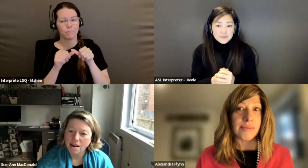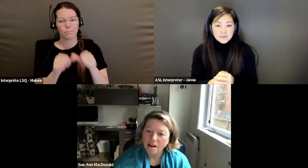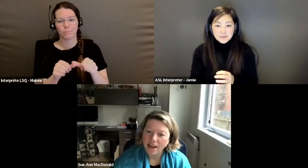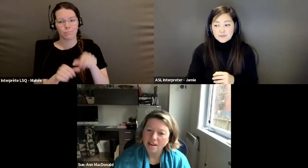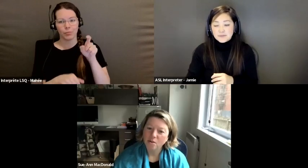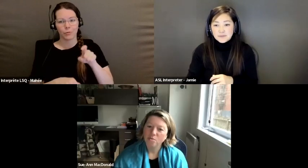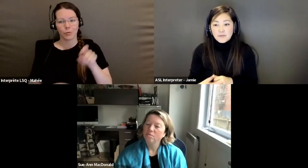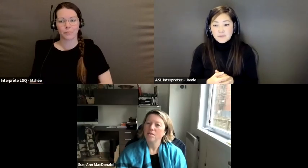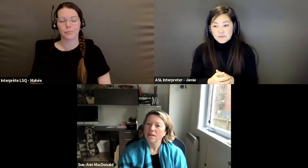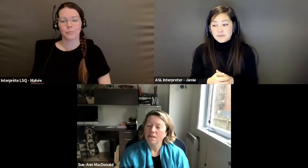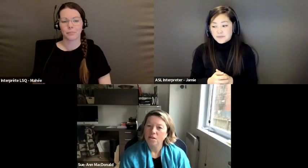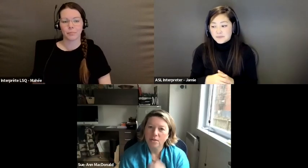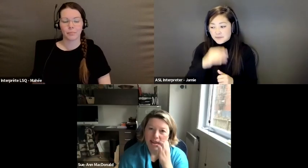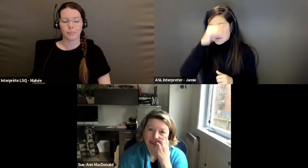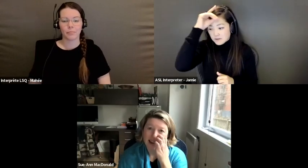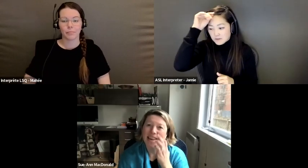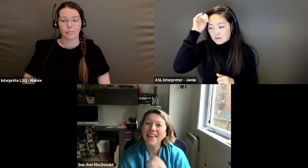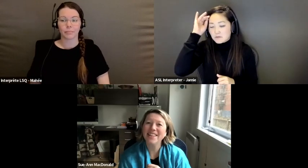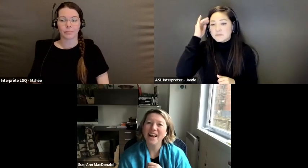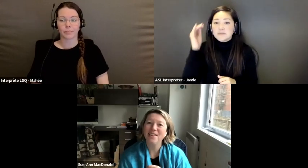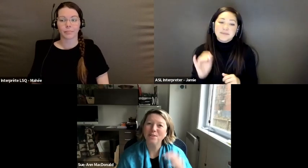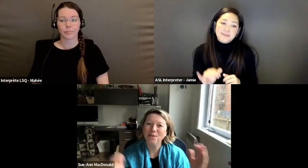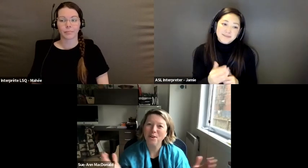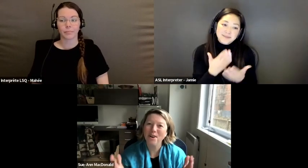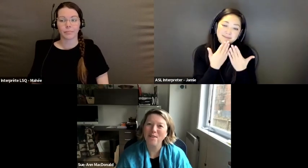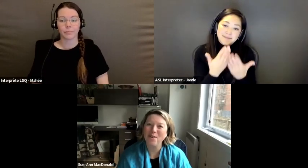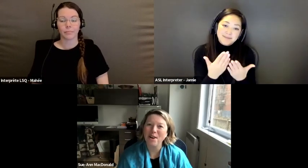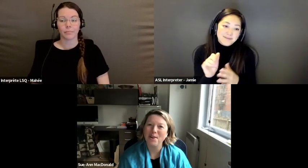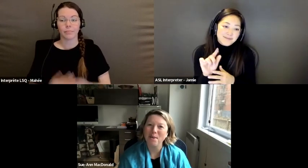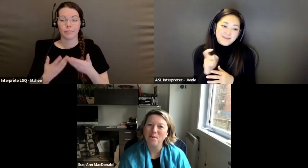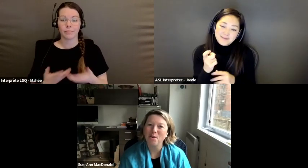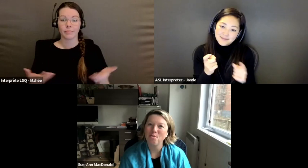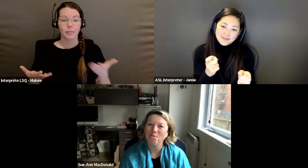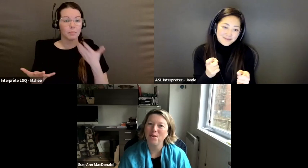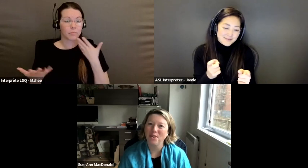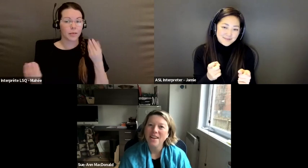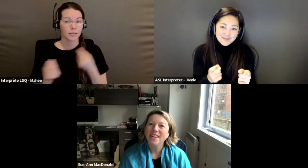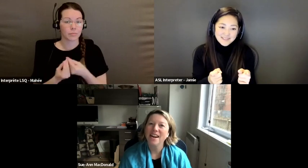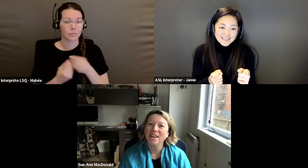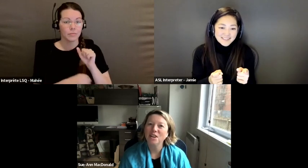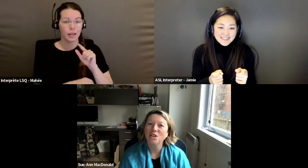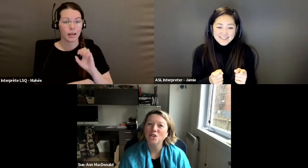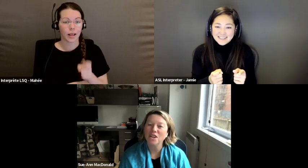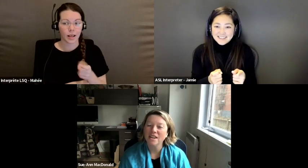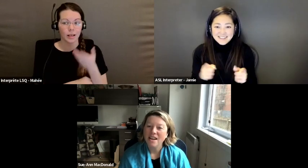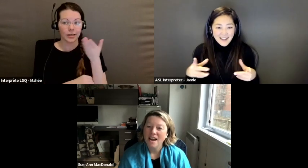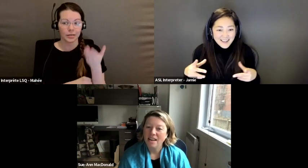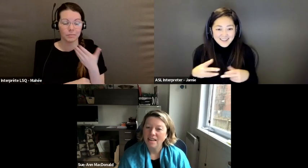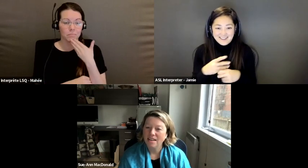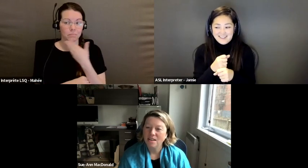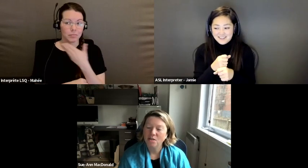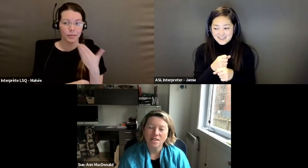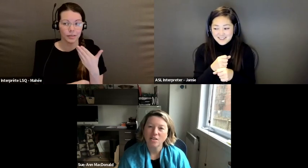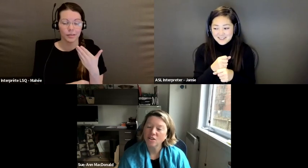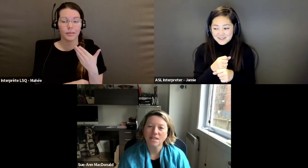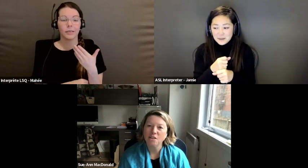Yeah, and on that note, you know, thanks Alex for coming up with a hopeful kind of conclusion. I